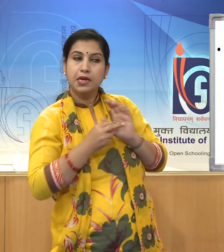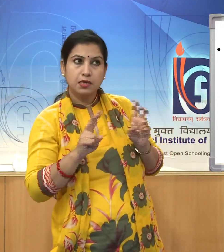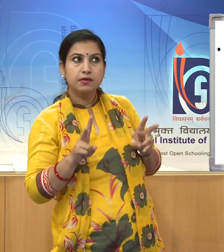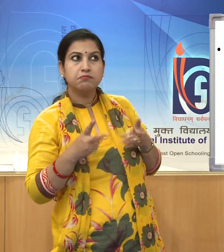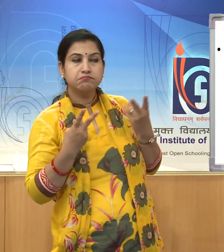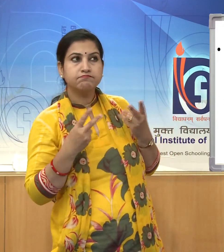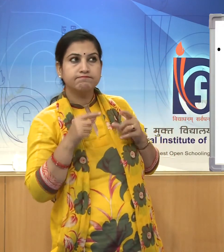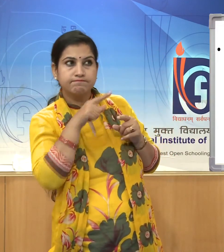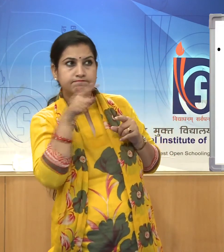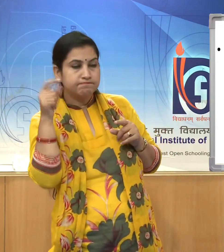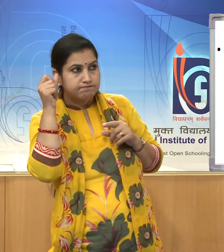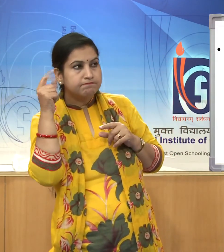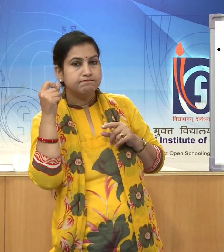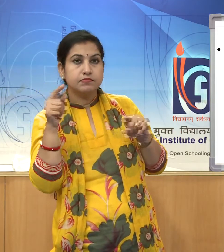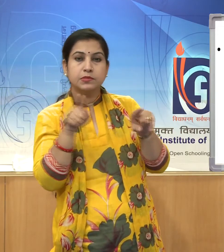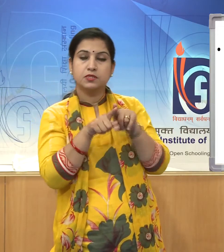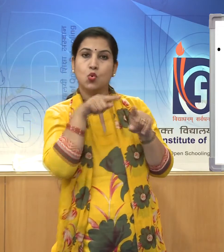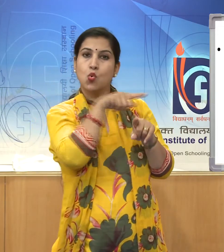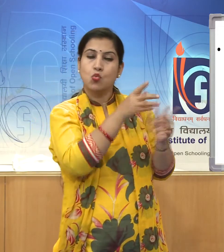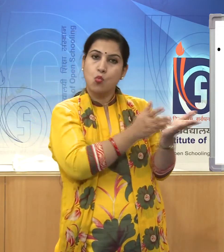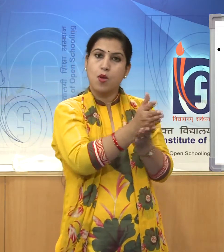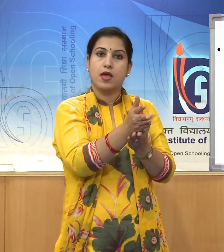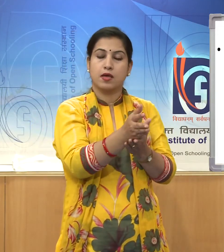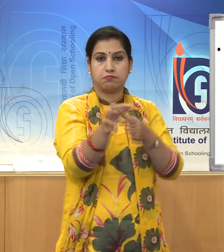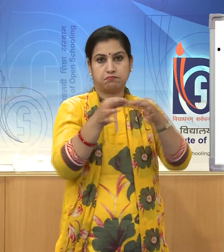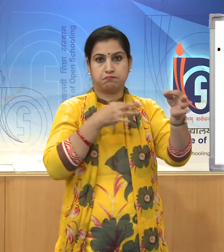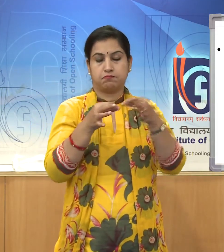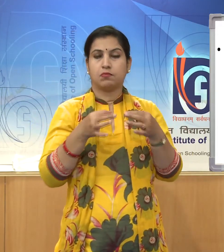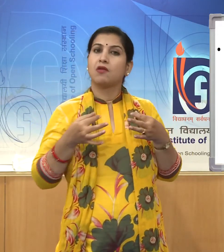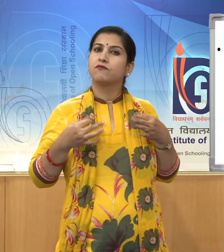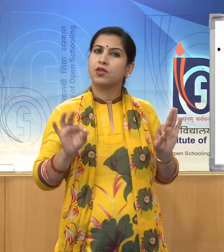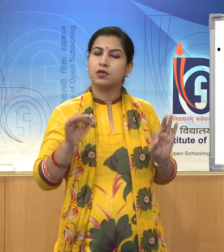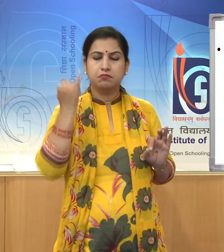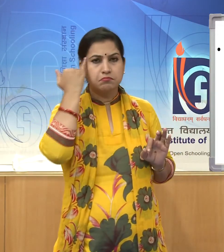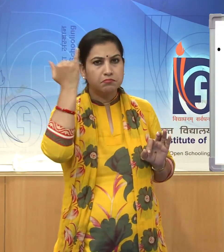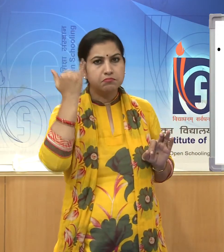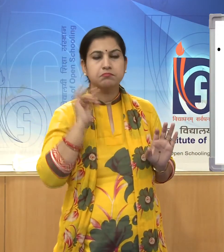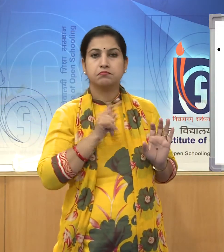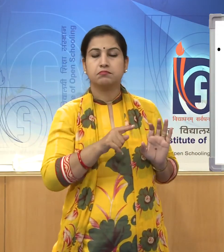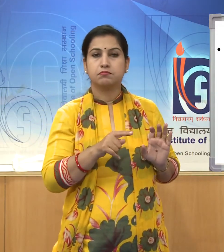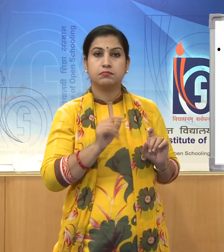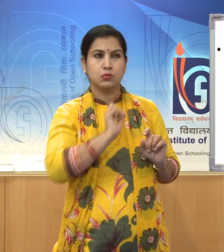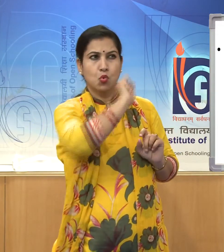meaning and function freely within the area.